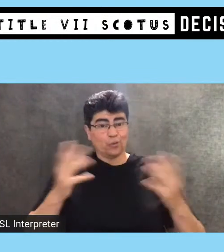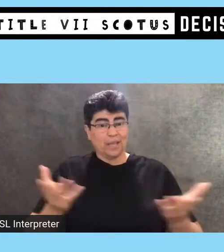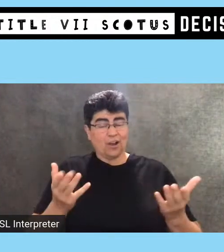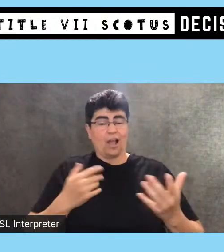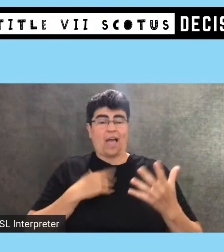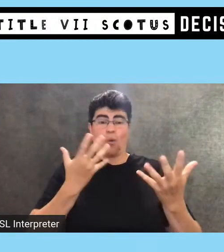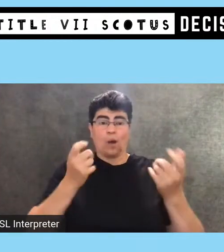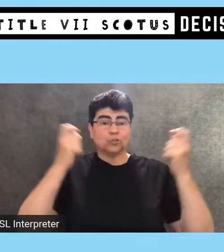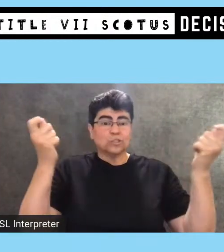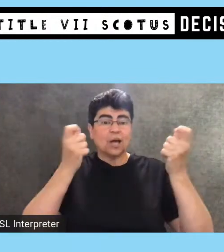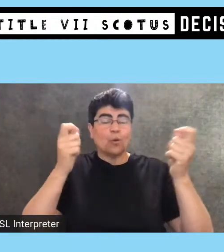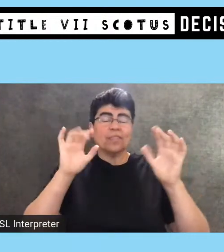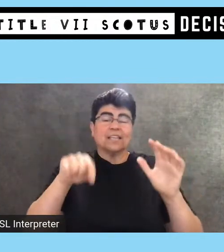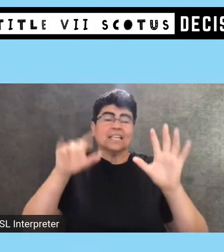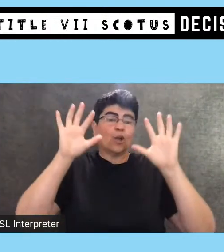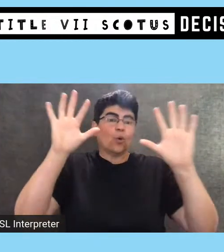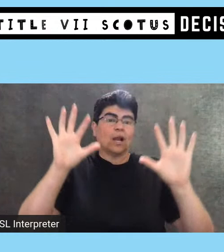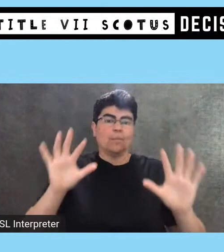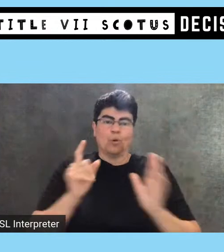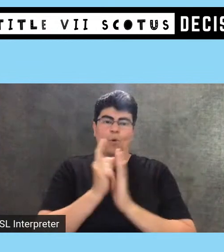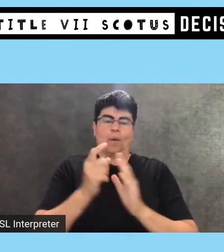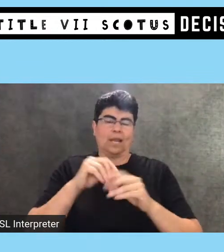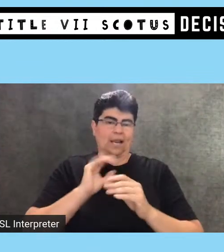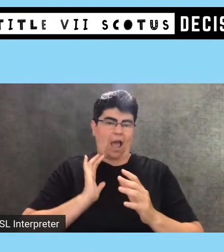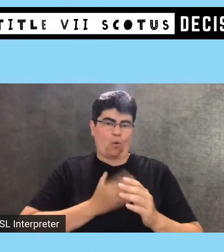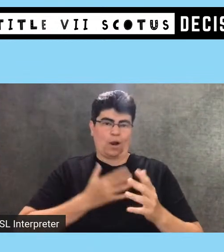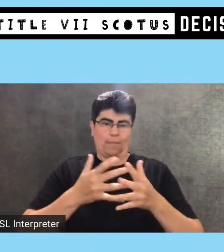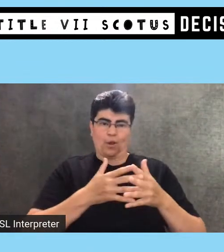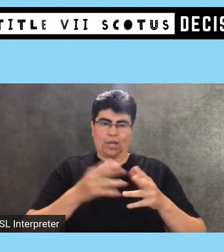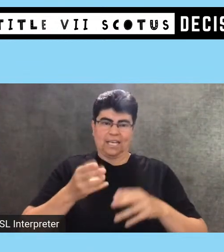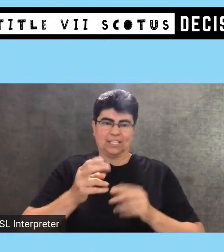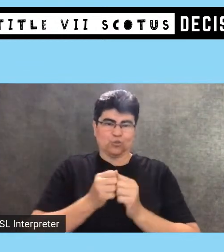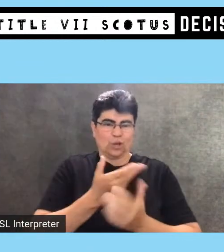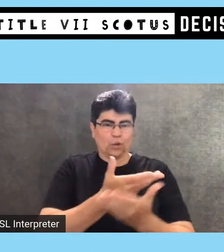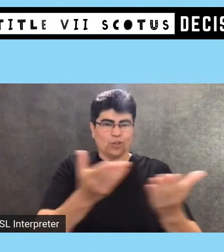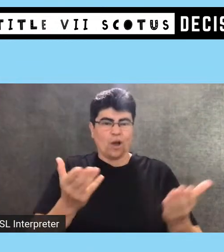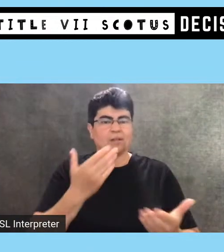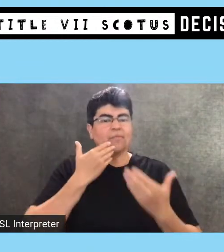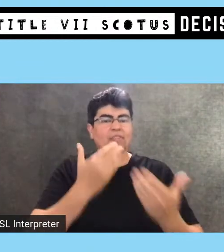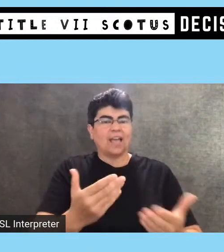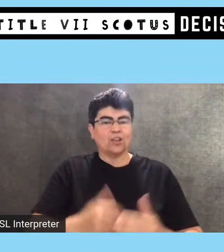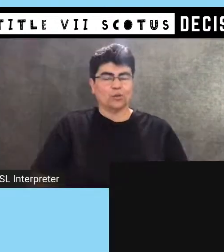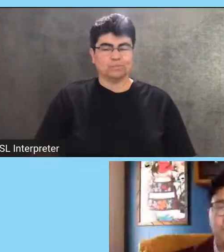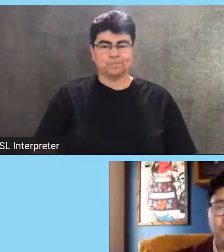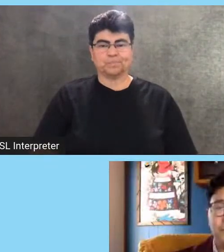this incredible moment in our American history with you all. Thank you.